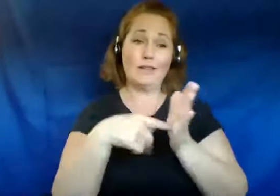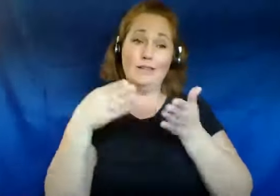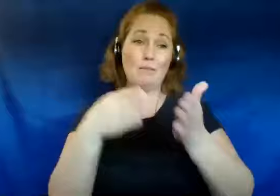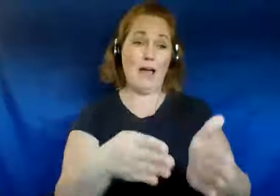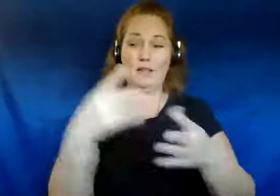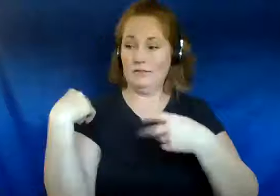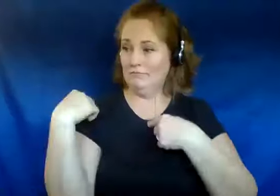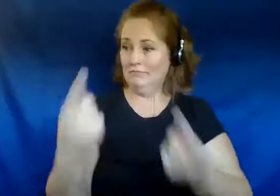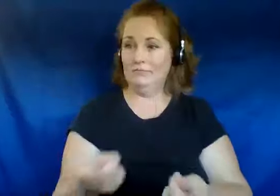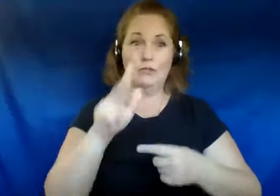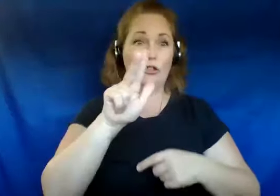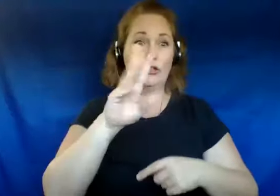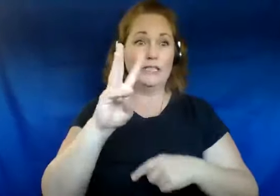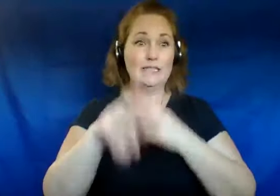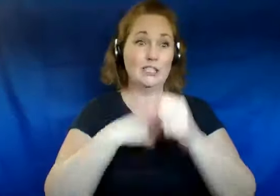years.